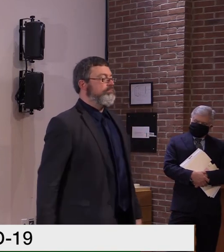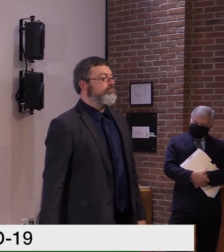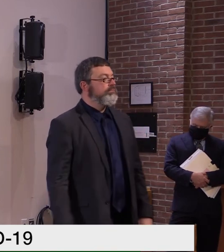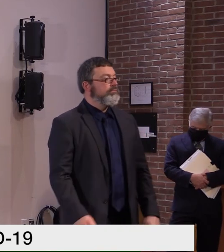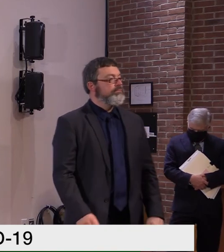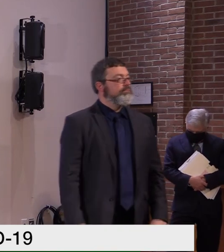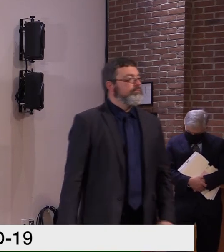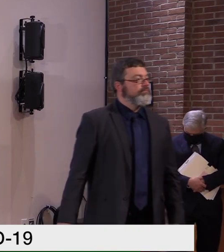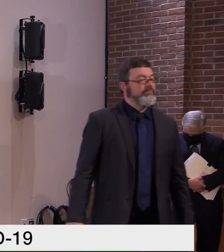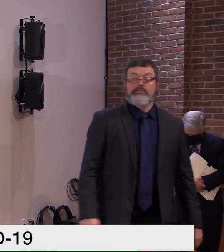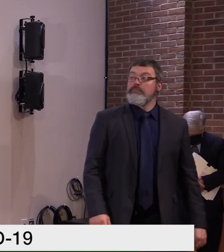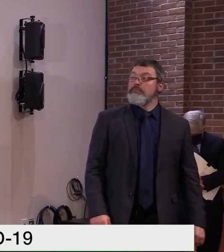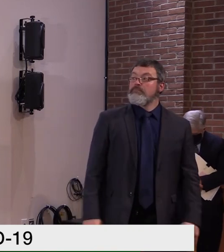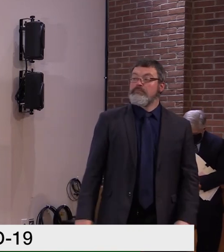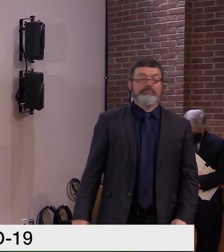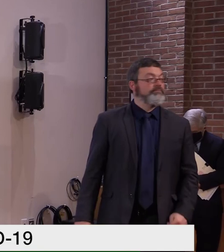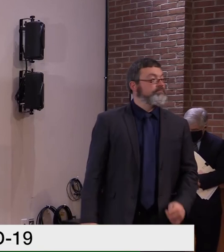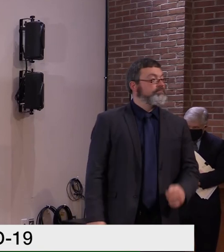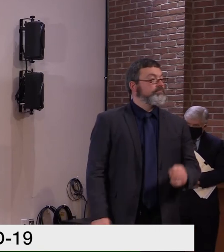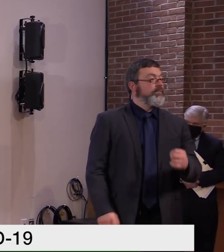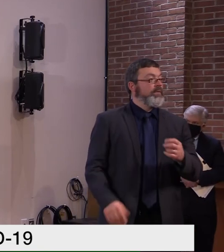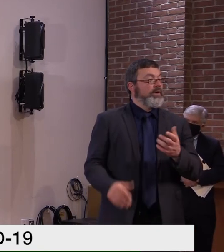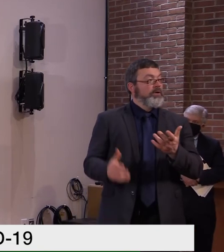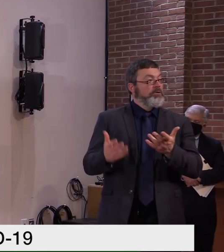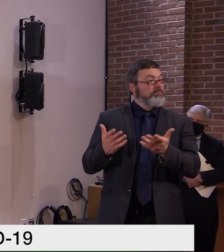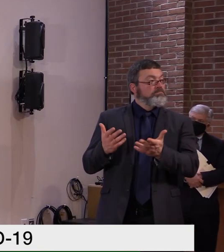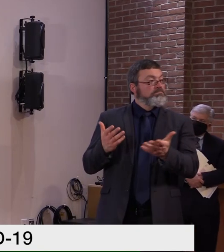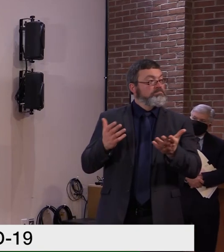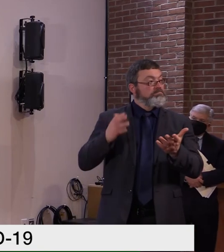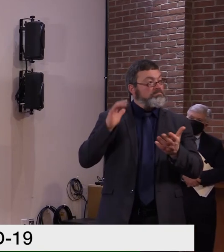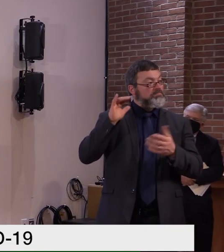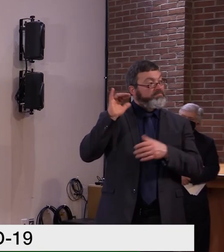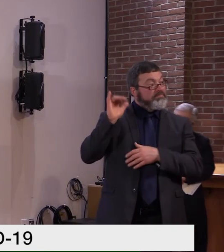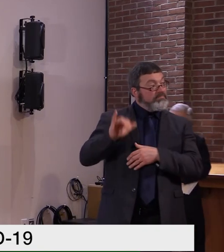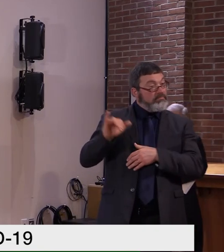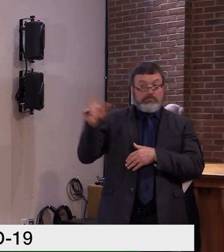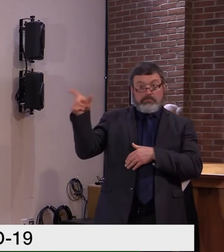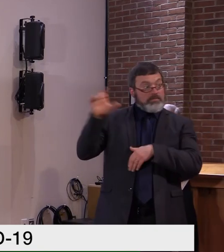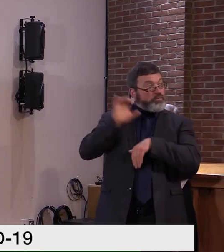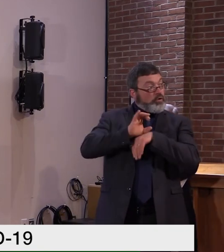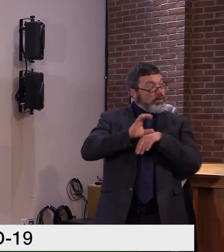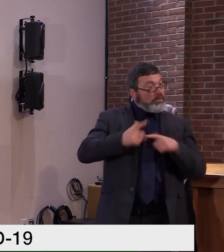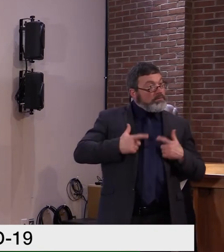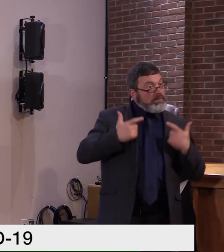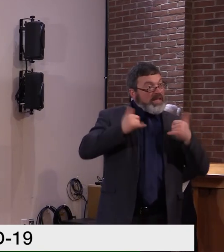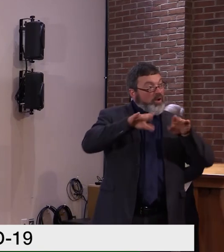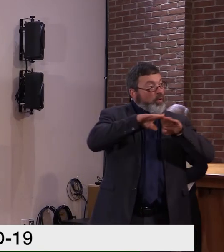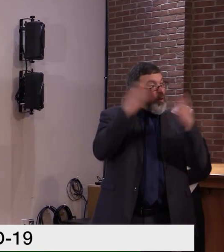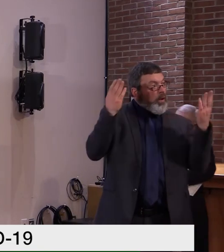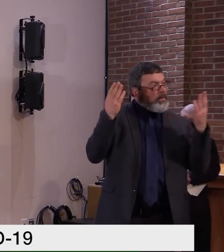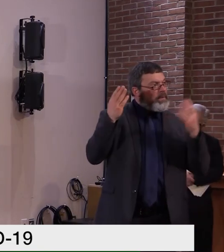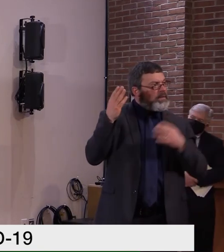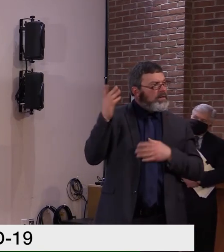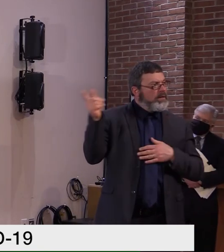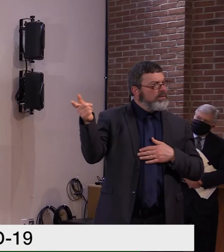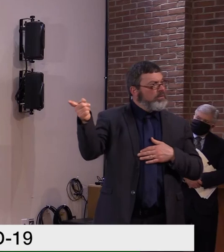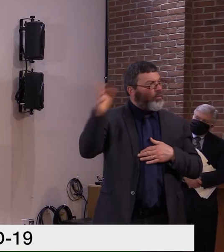church still be holding services? Are there operational changes that the health department would like to see